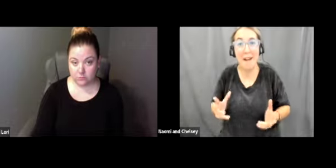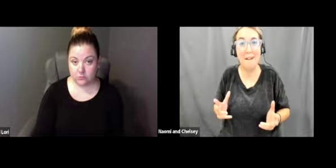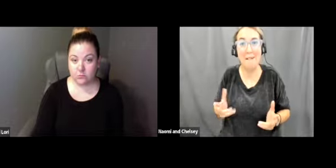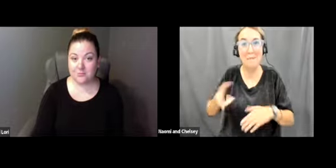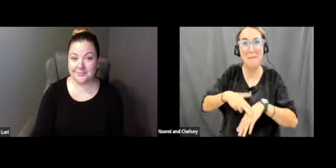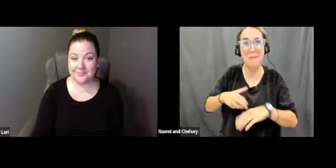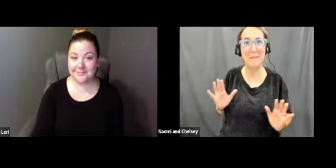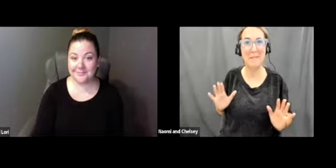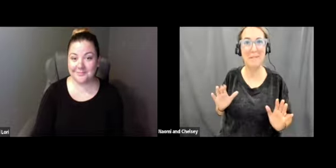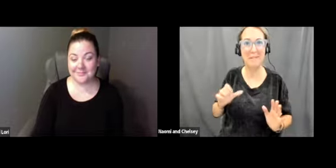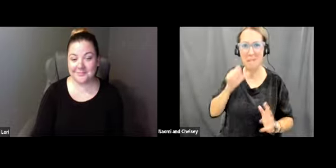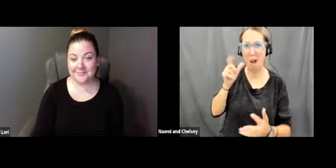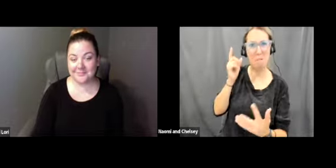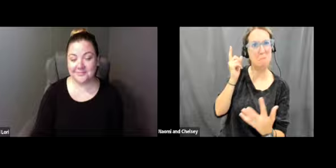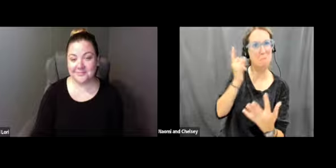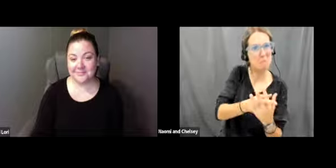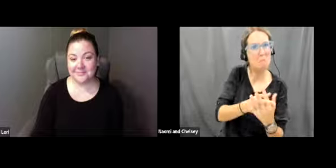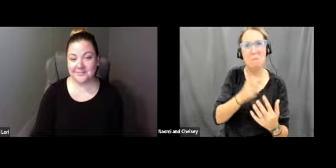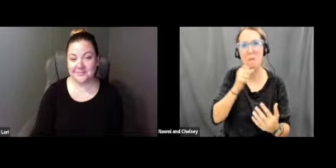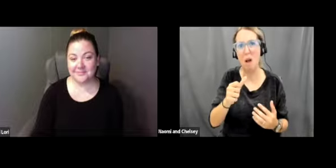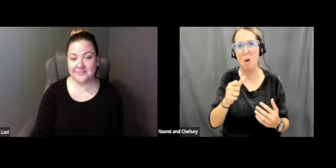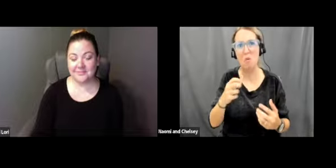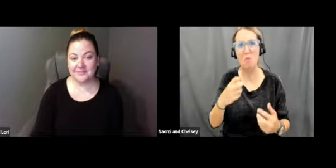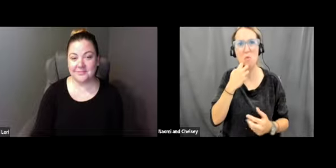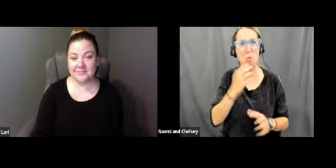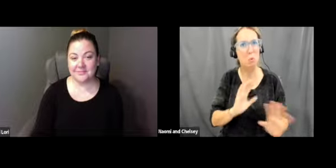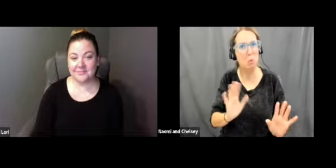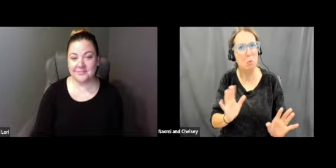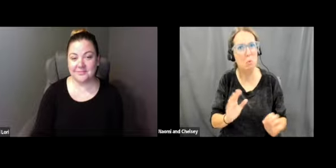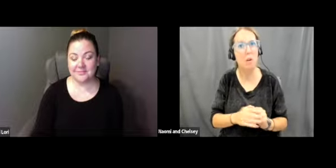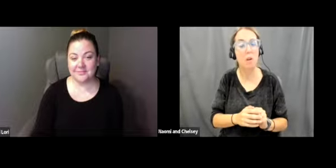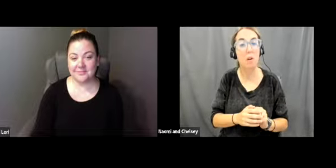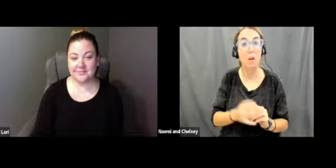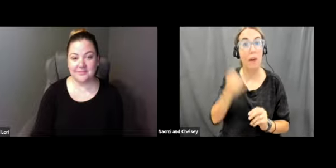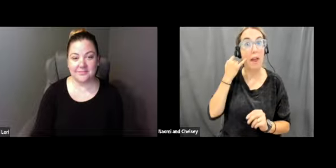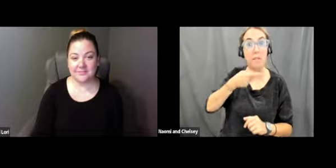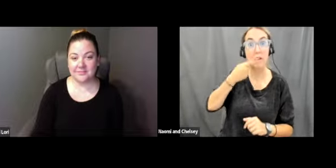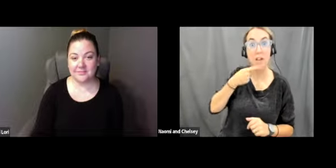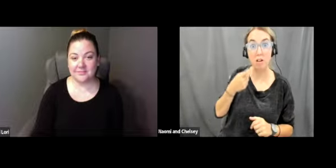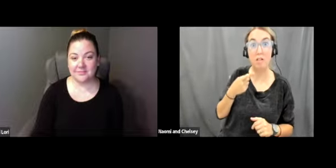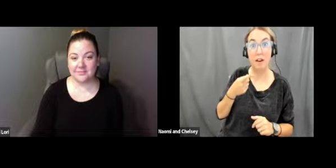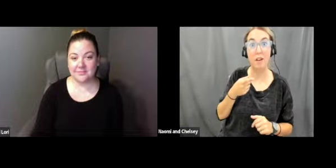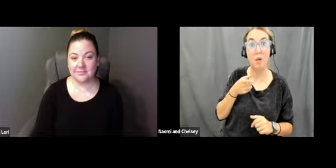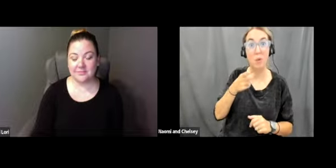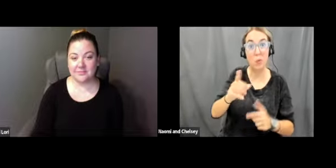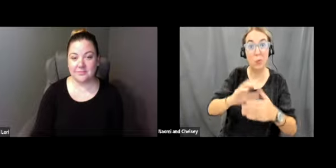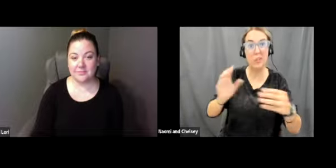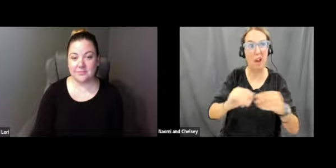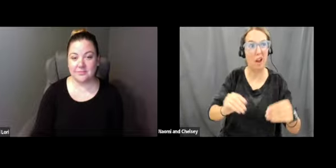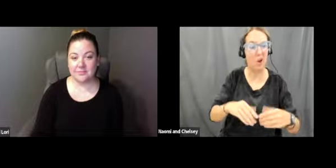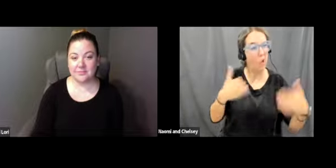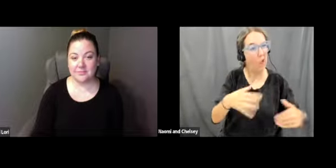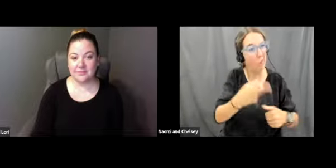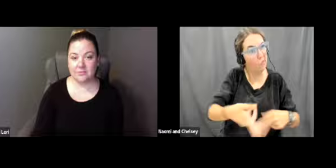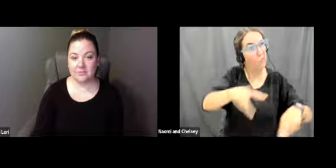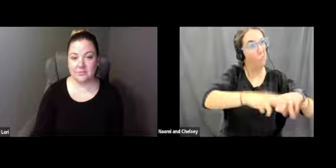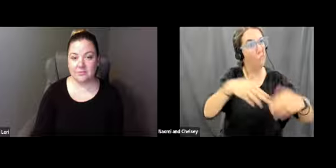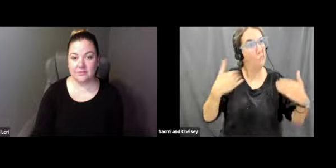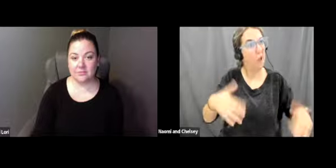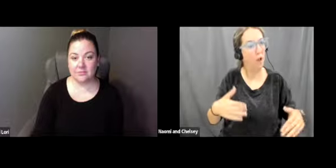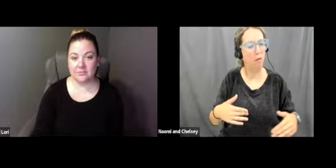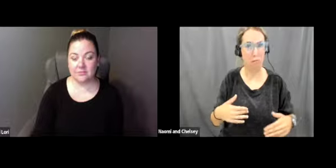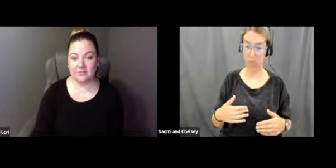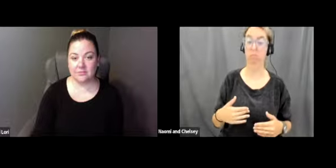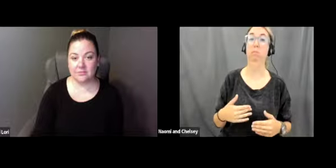that's totally normal. Whereas maybe in non-deaf culture, that can be very offensive. So it's funny because even within deaf culture, the word fat is